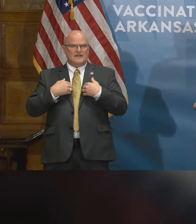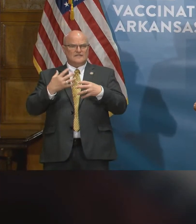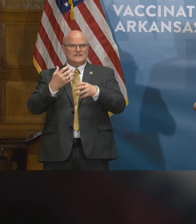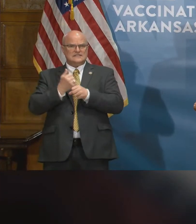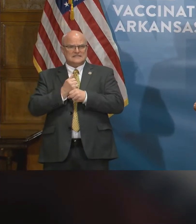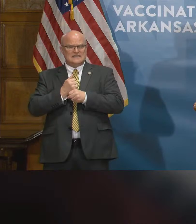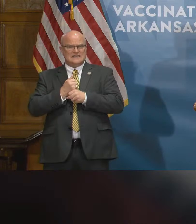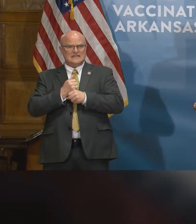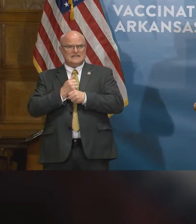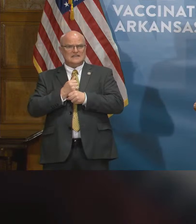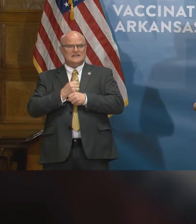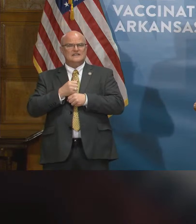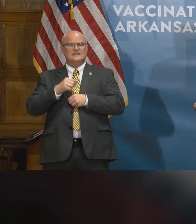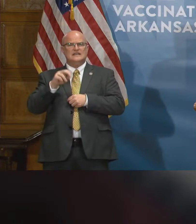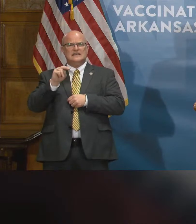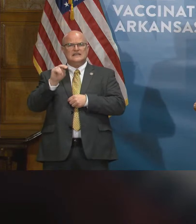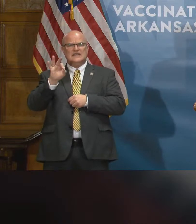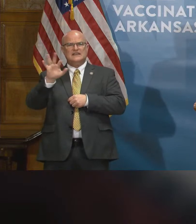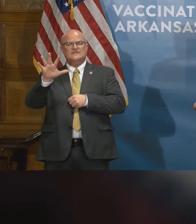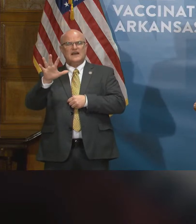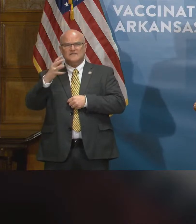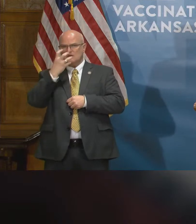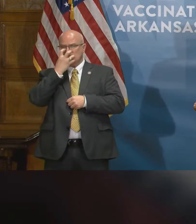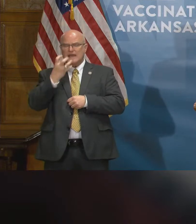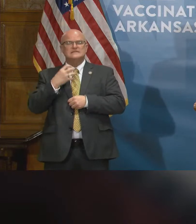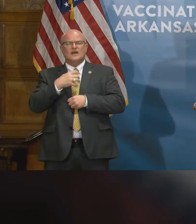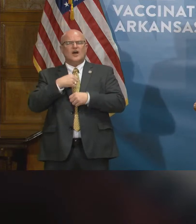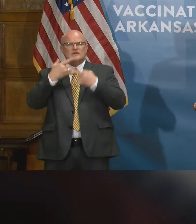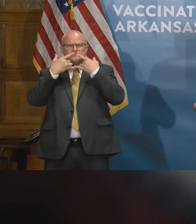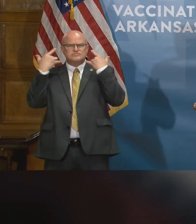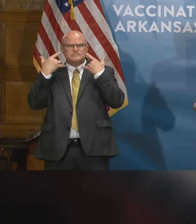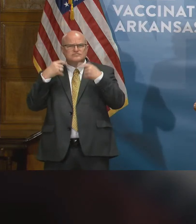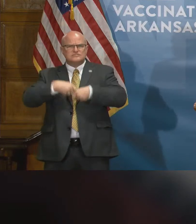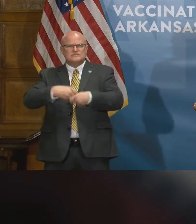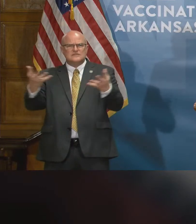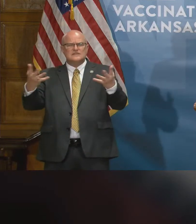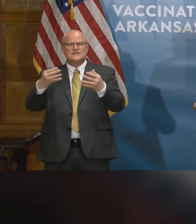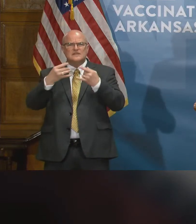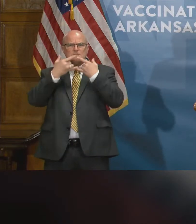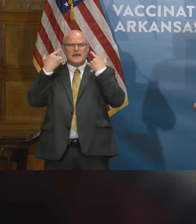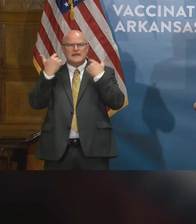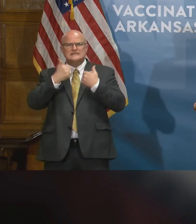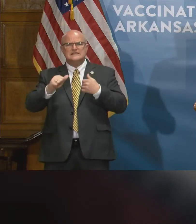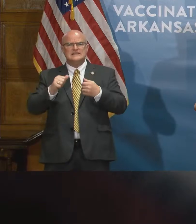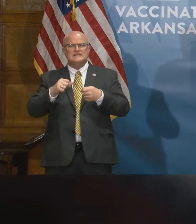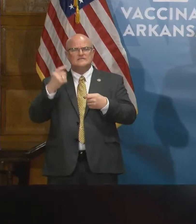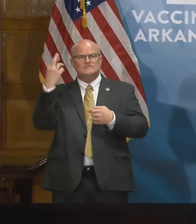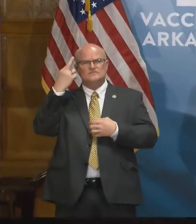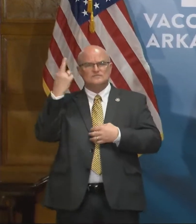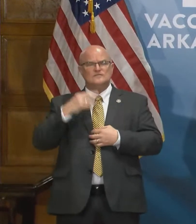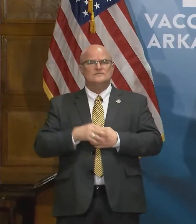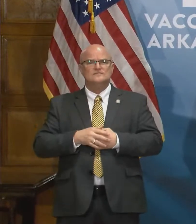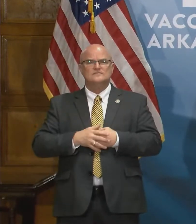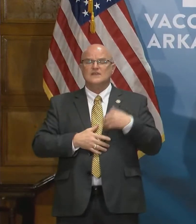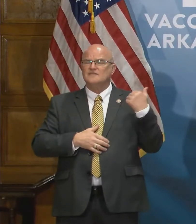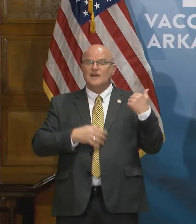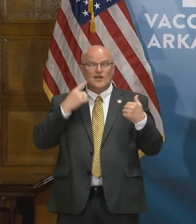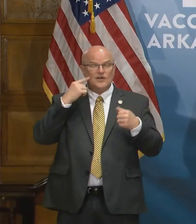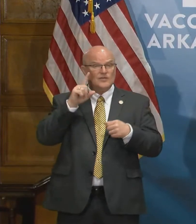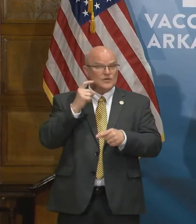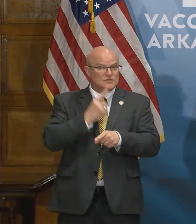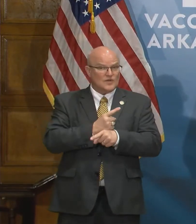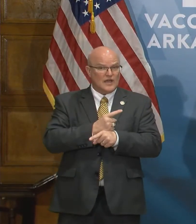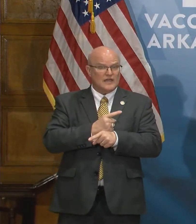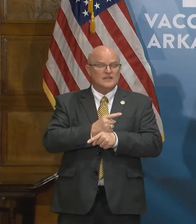free N95 masks from the federal government. Do you have any update on the distribution of those masks? So if I heard the question right,